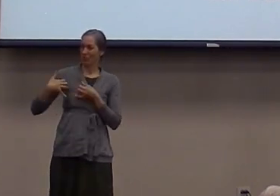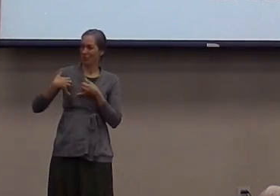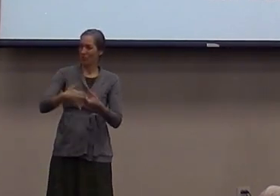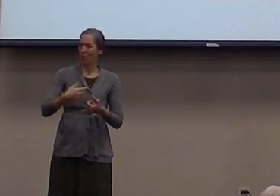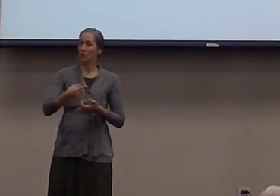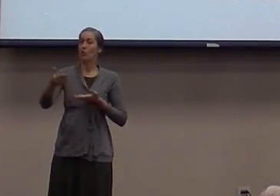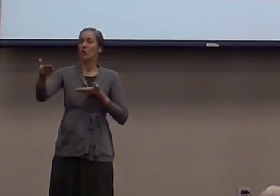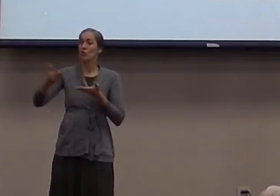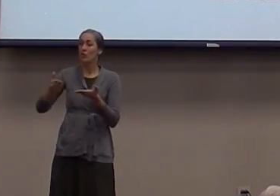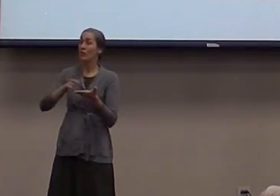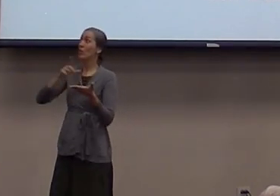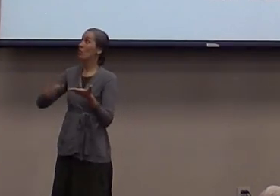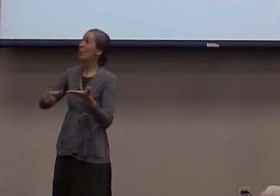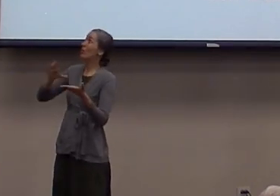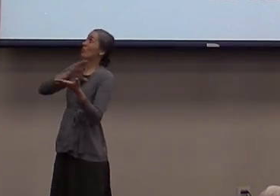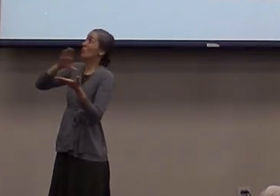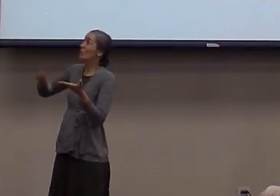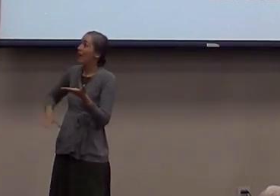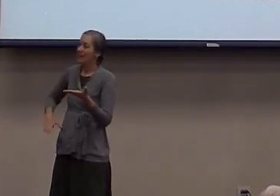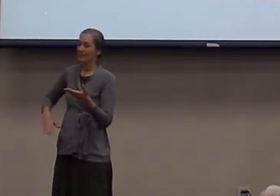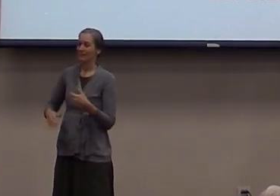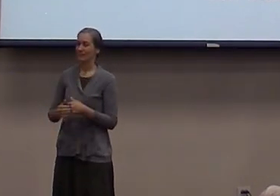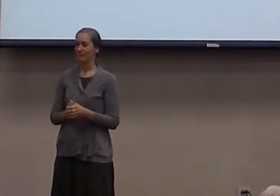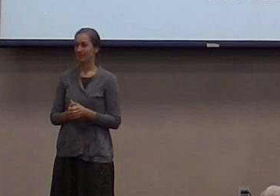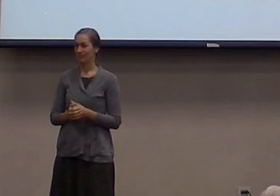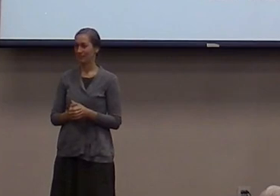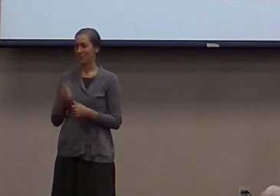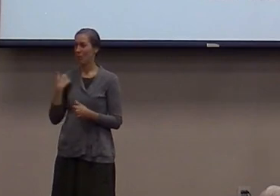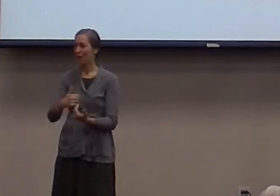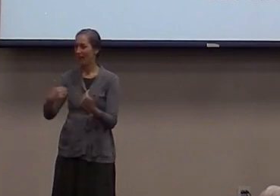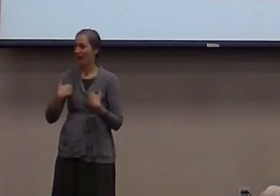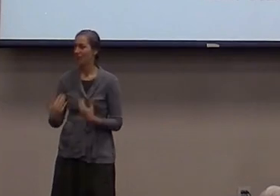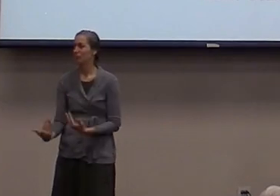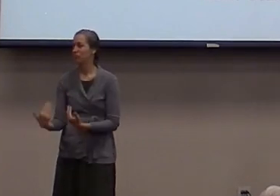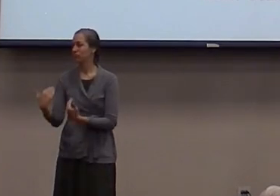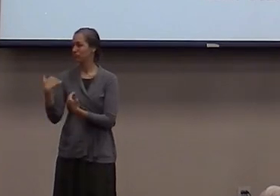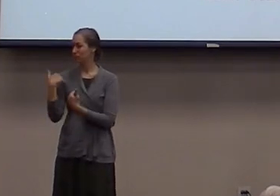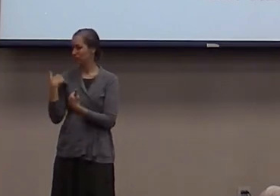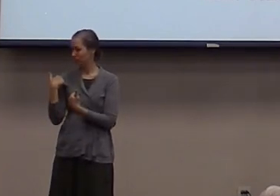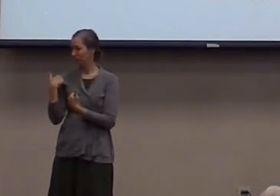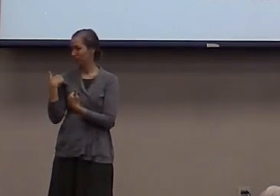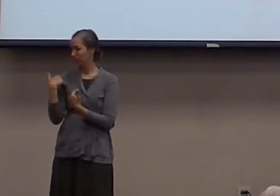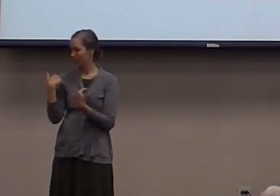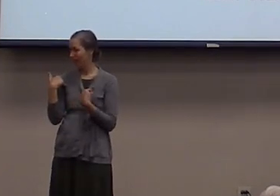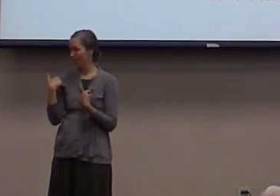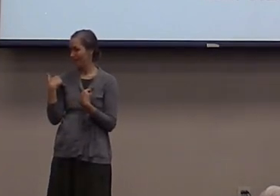Lord Christ. We're going to talk about the responsibilities we have as we go through this time